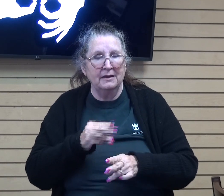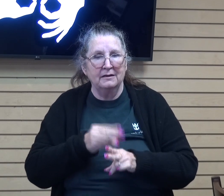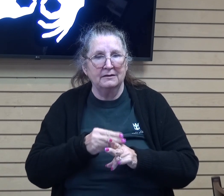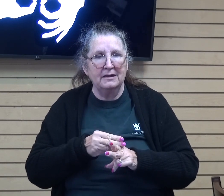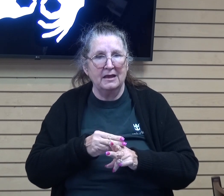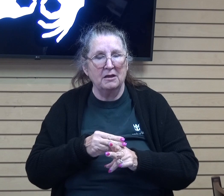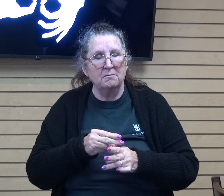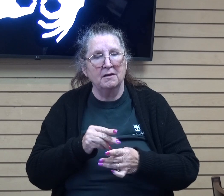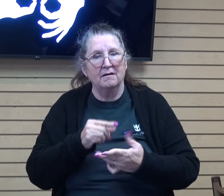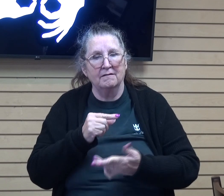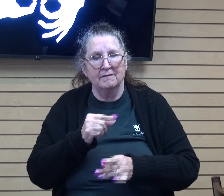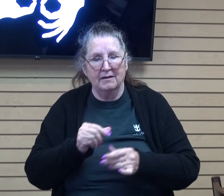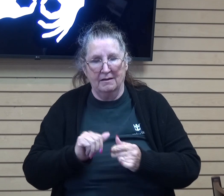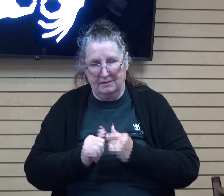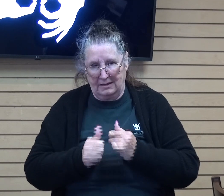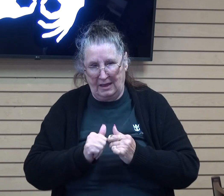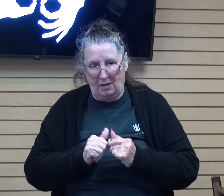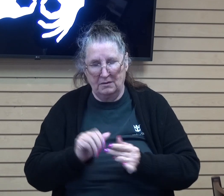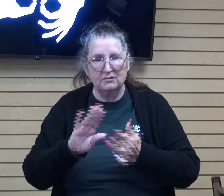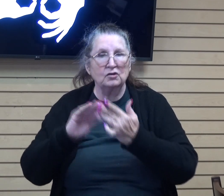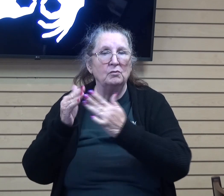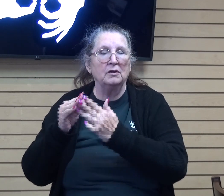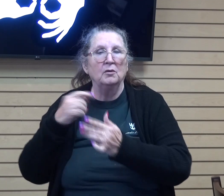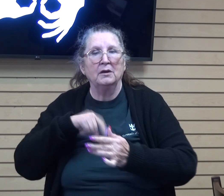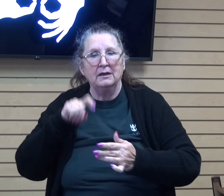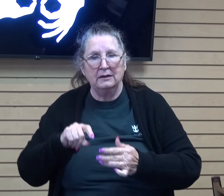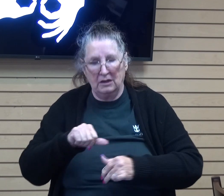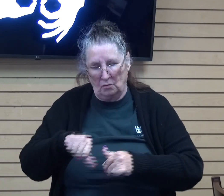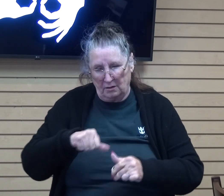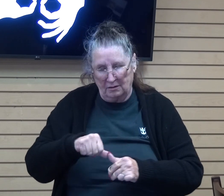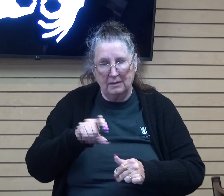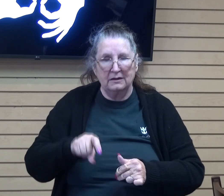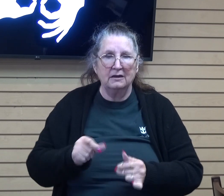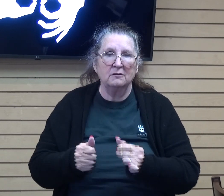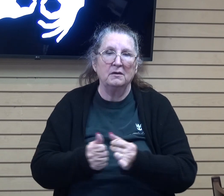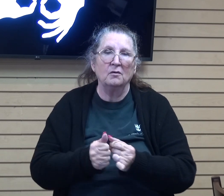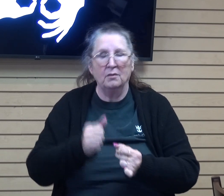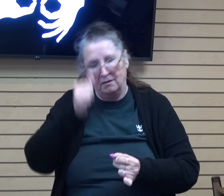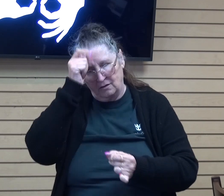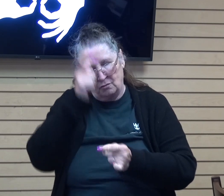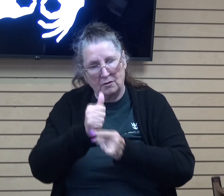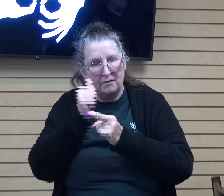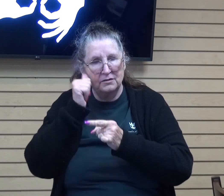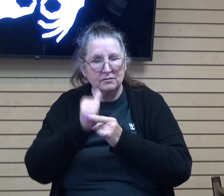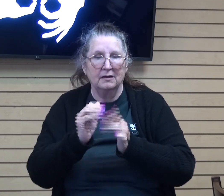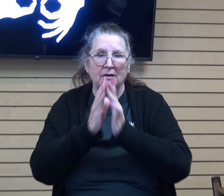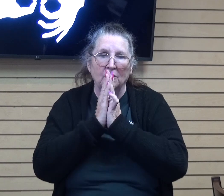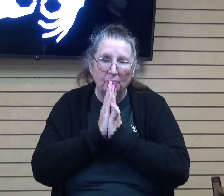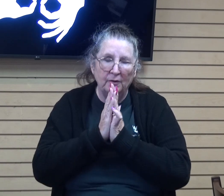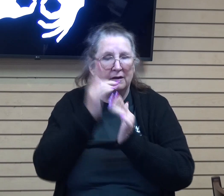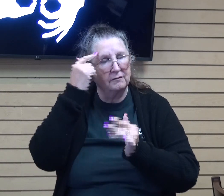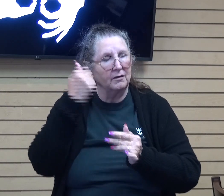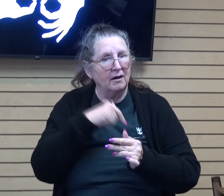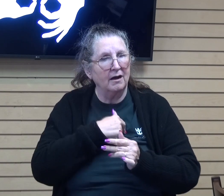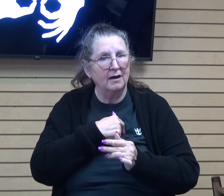we need our we need one another we need to be with our brothers and sisters who pray with us care about us because the more closely